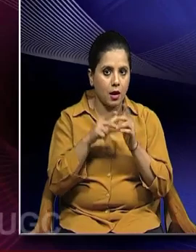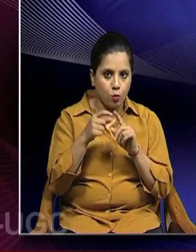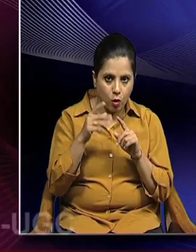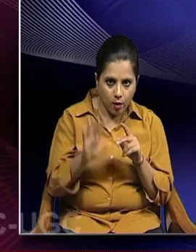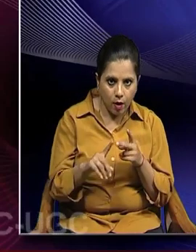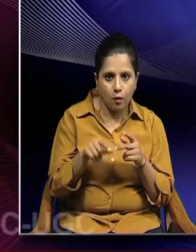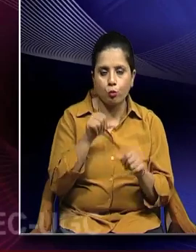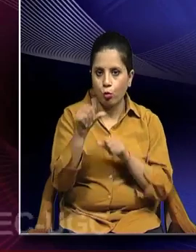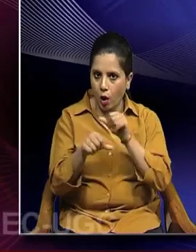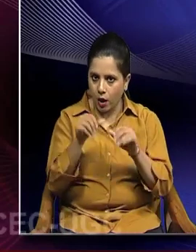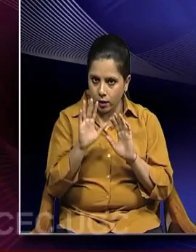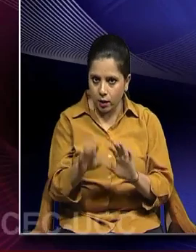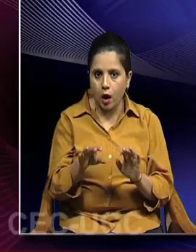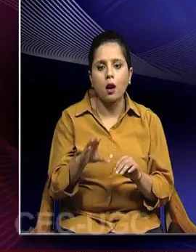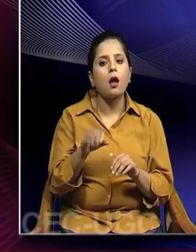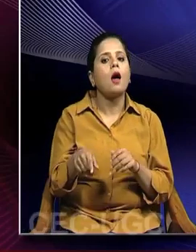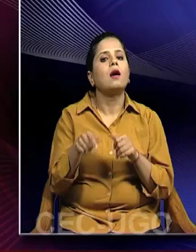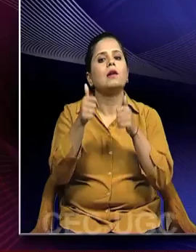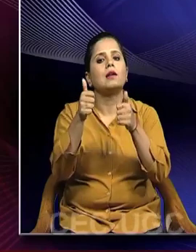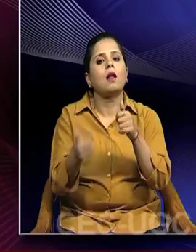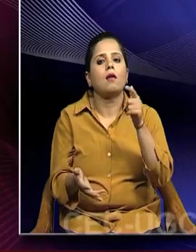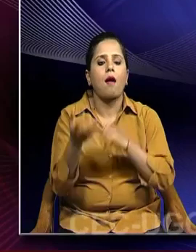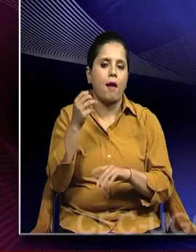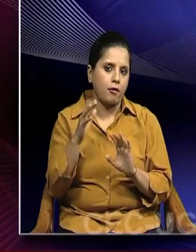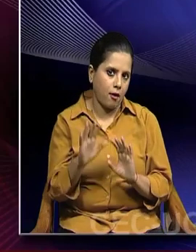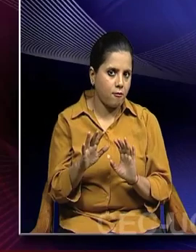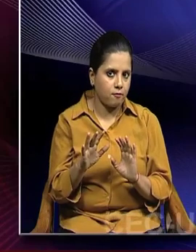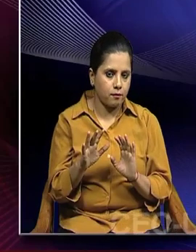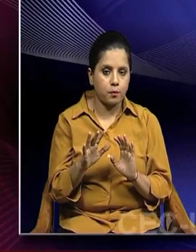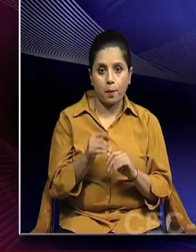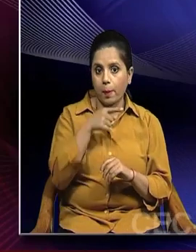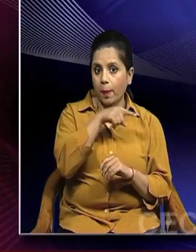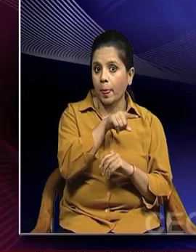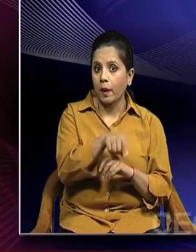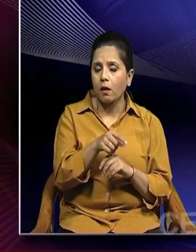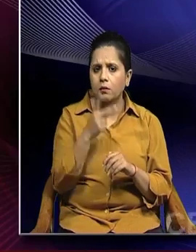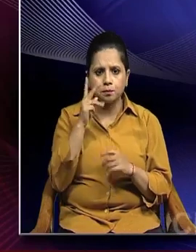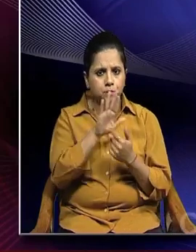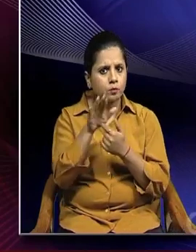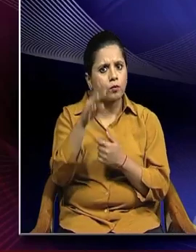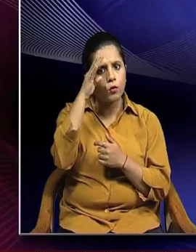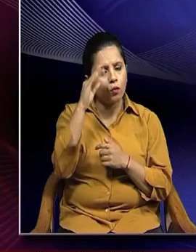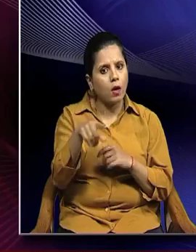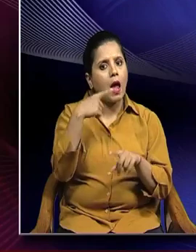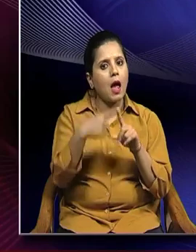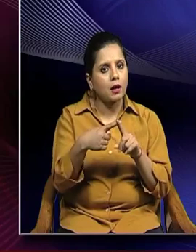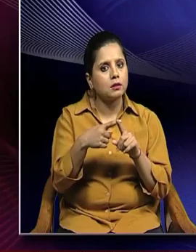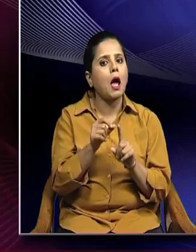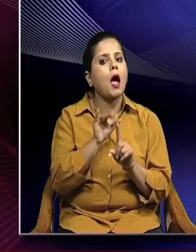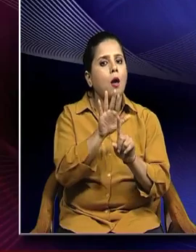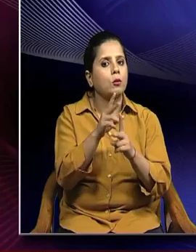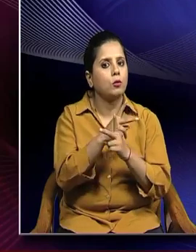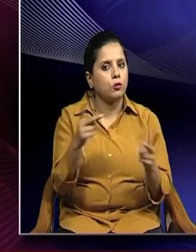were processing it, and the output was coming to us. So they largely displayed the theory X approach